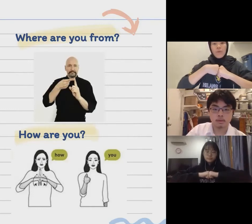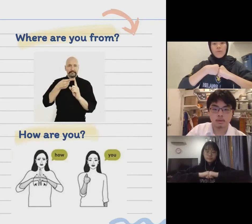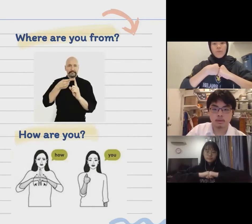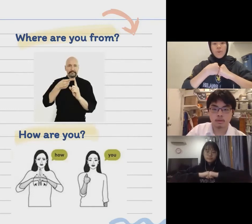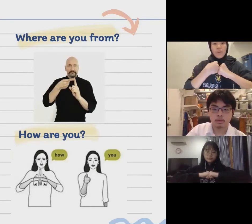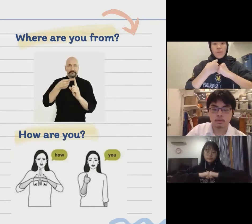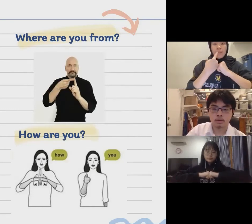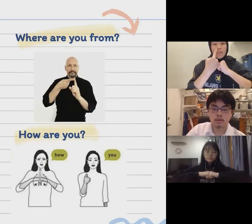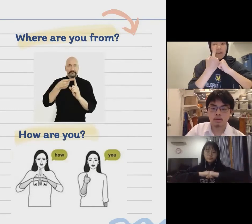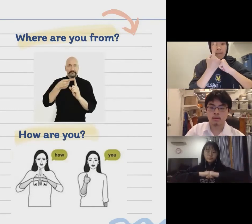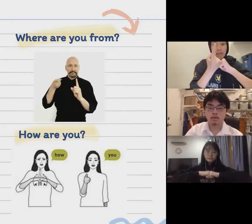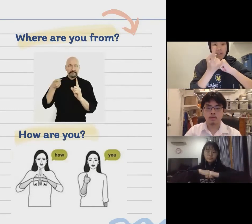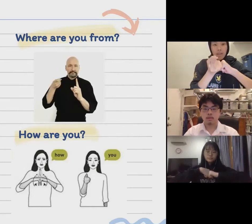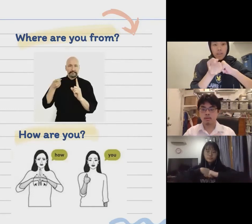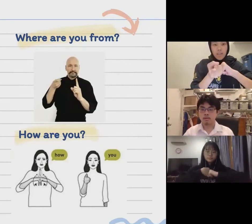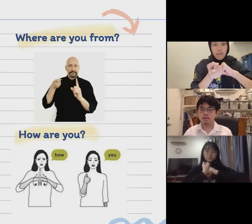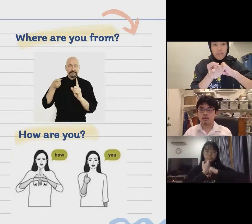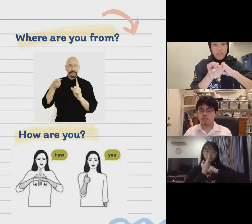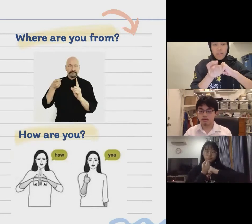out your dominant hand.